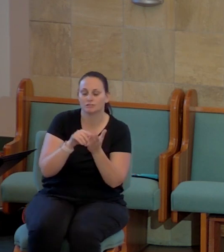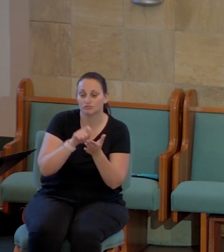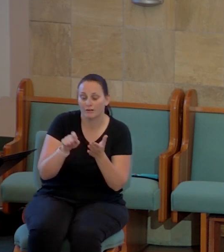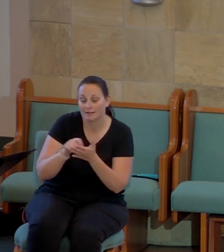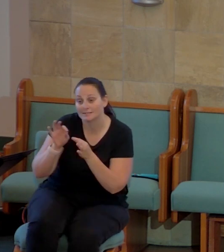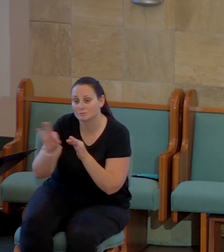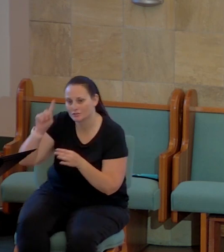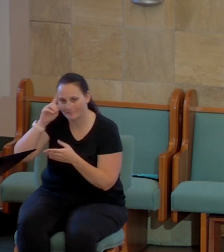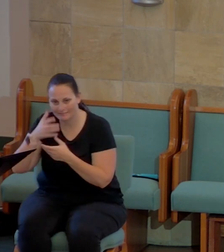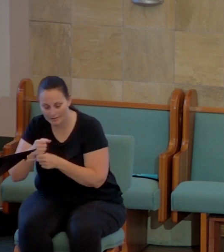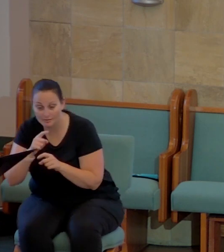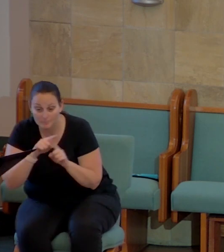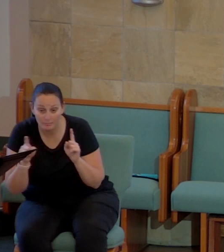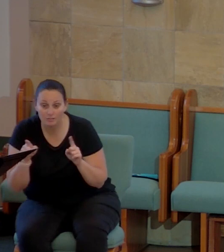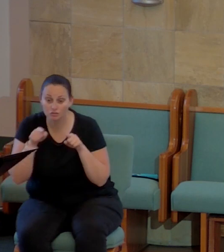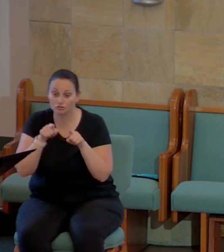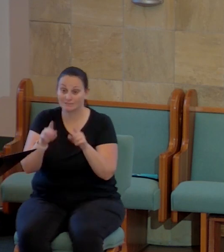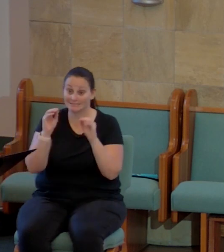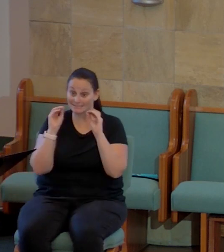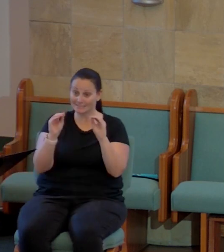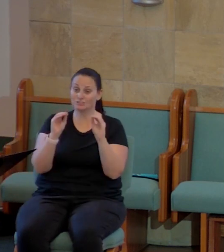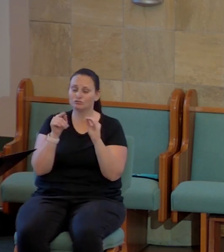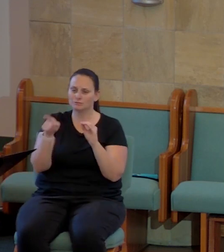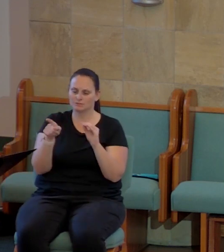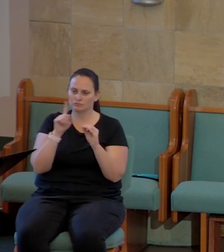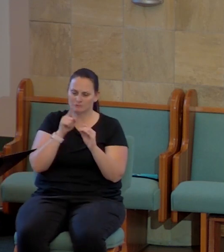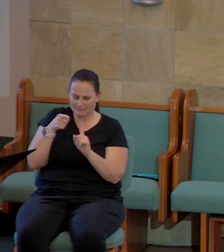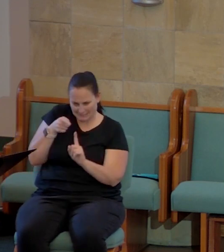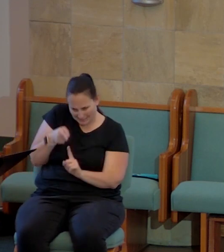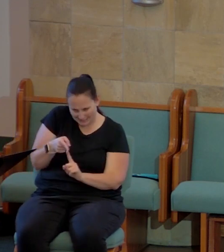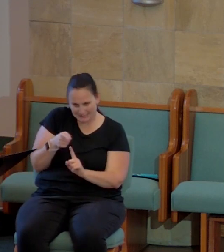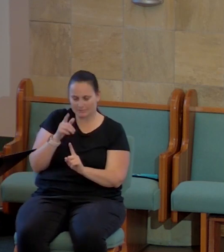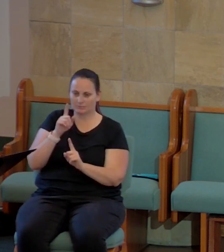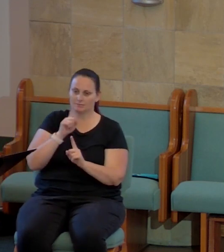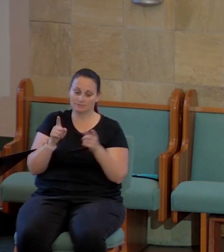but throughout his teachings, he is underscoring